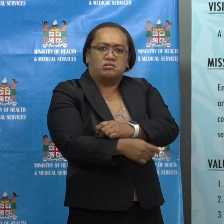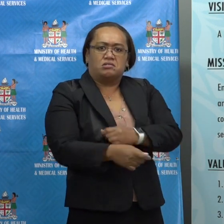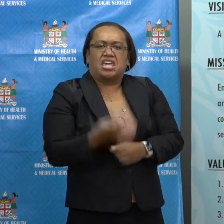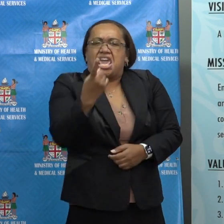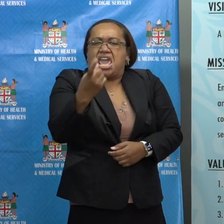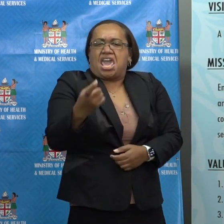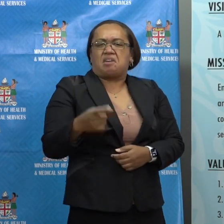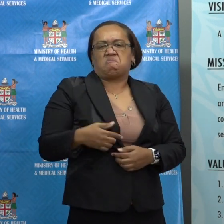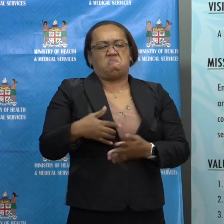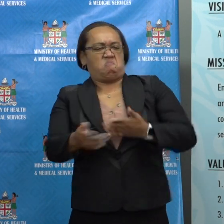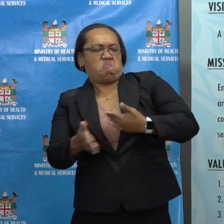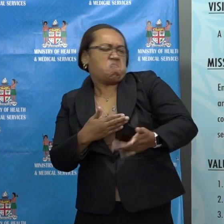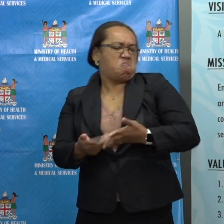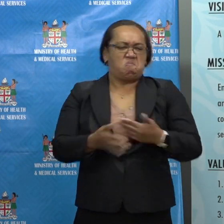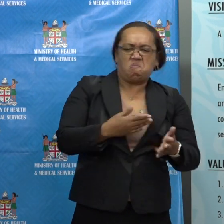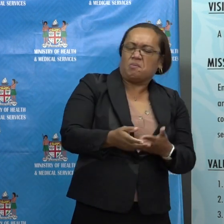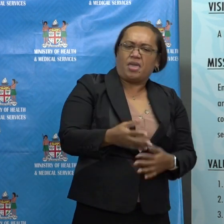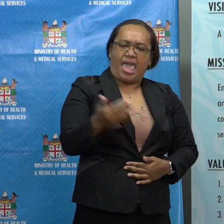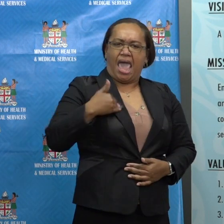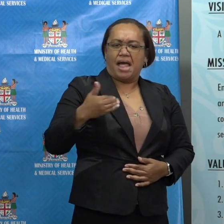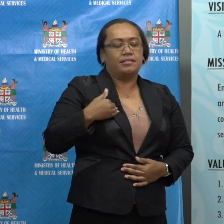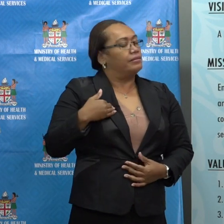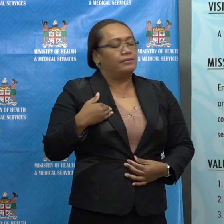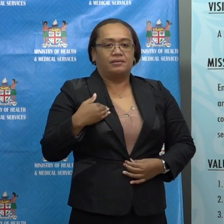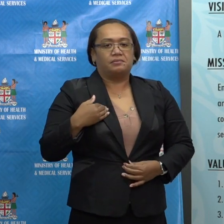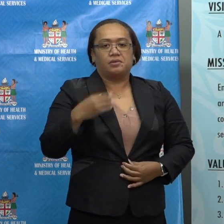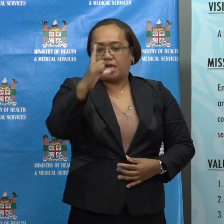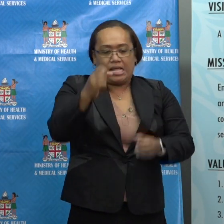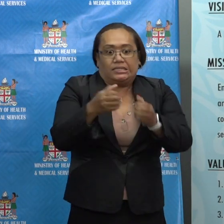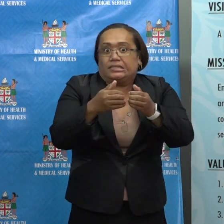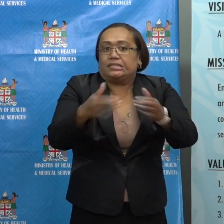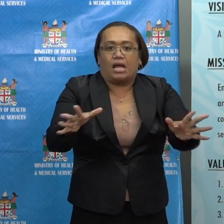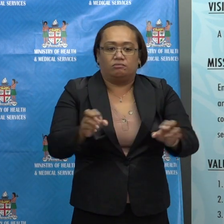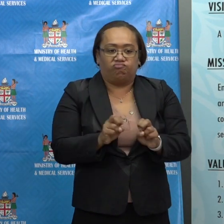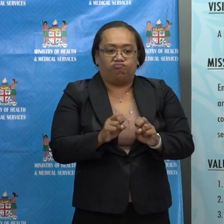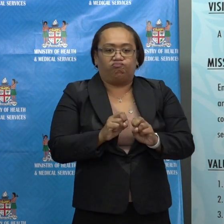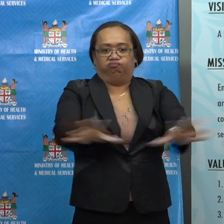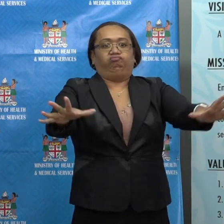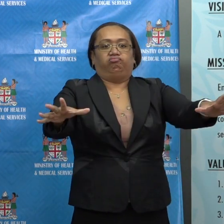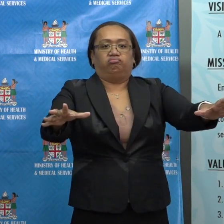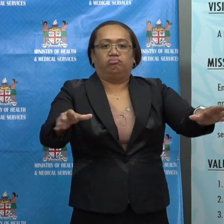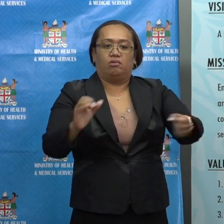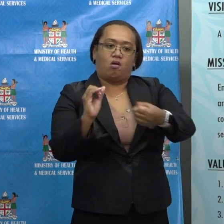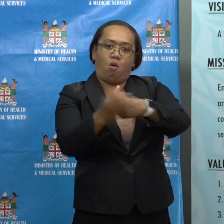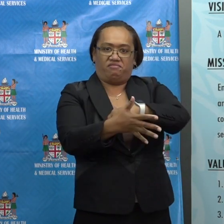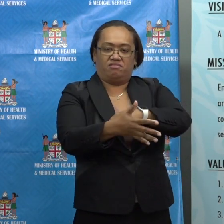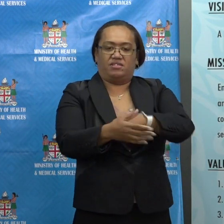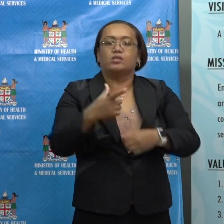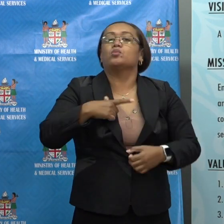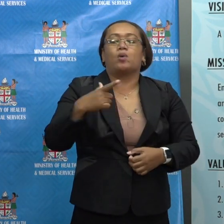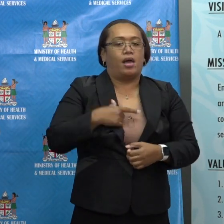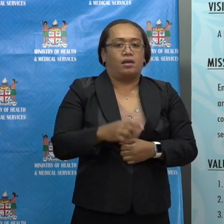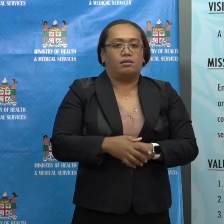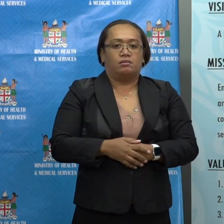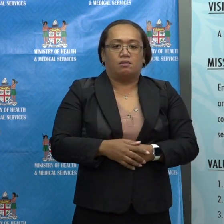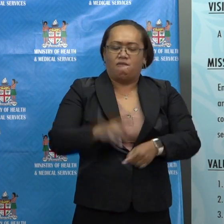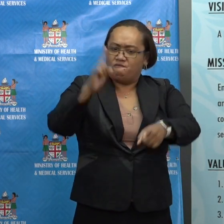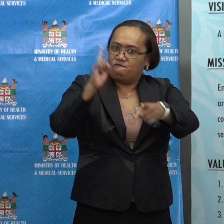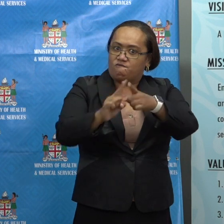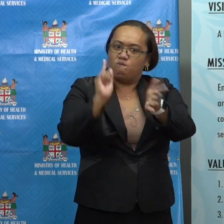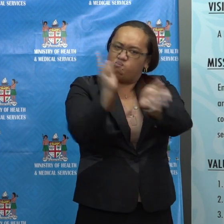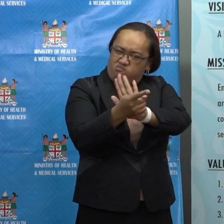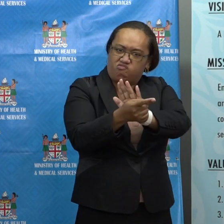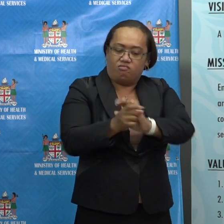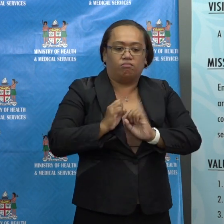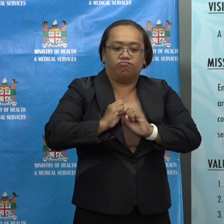attitude to our health measures by one person can start a chain of infection that can spread rapidly and